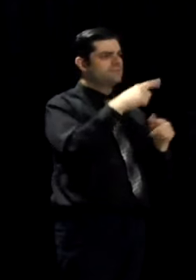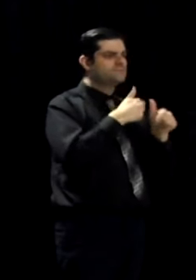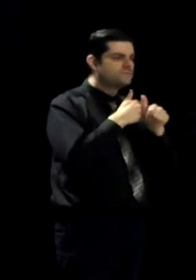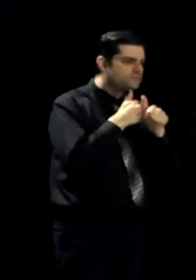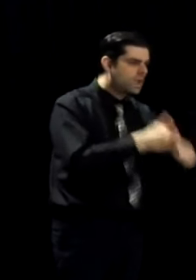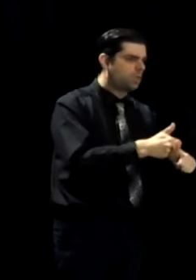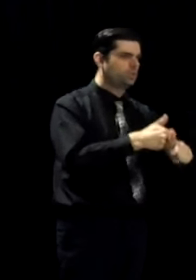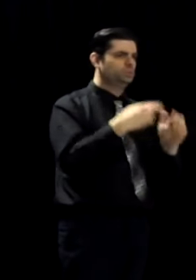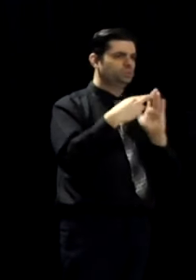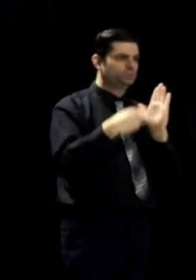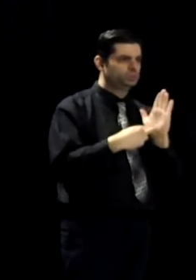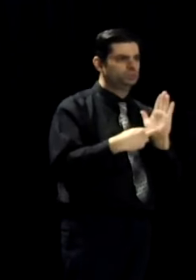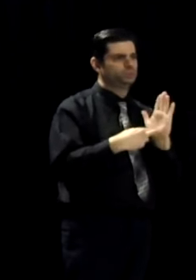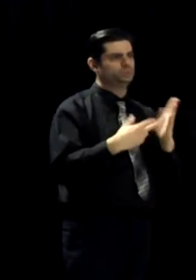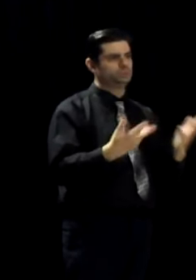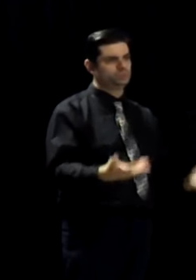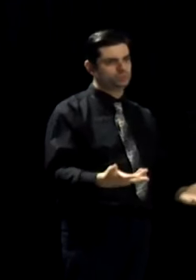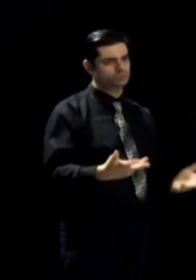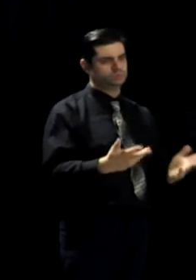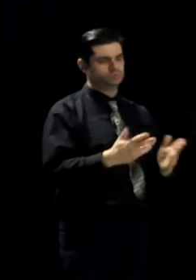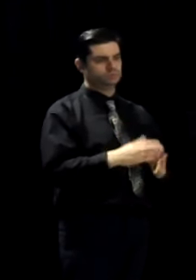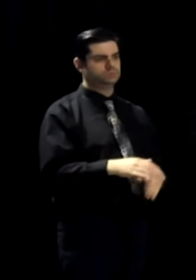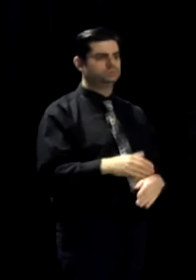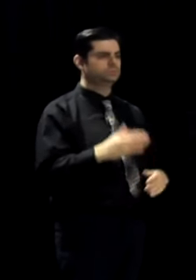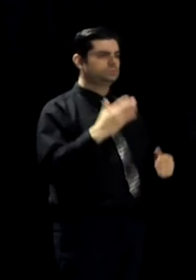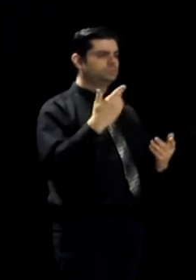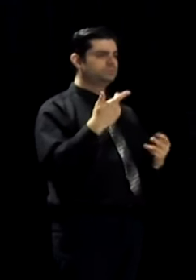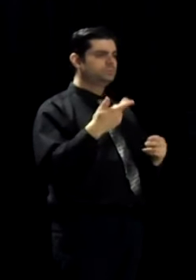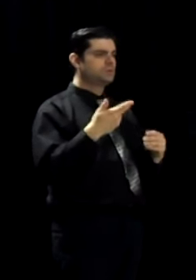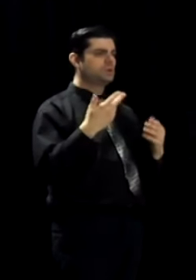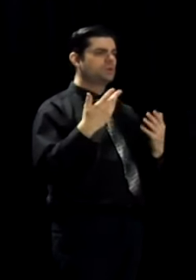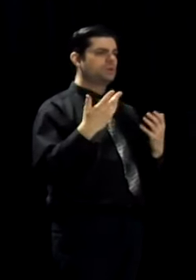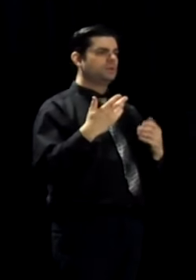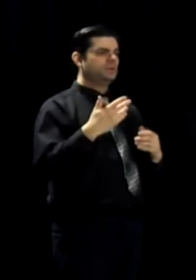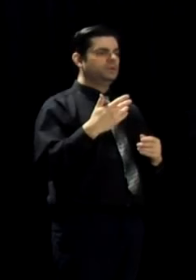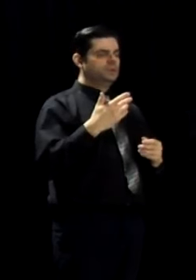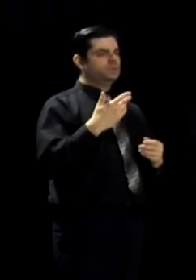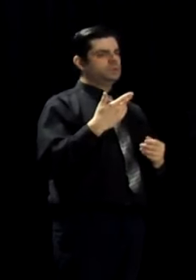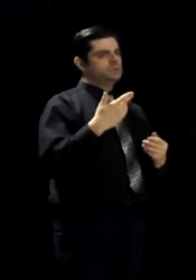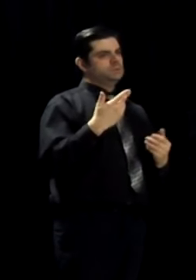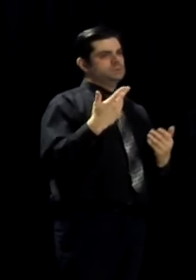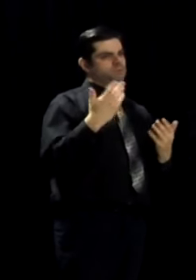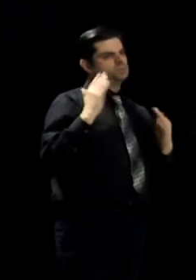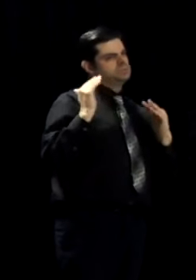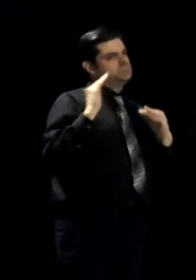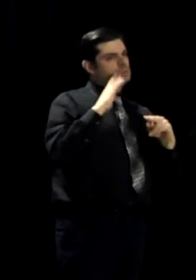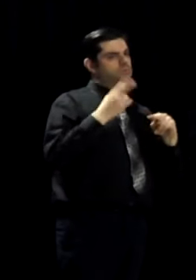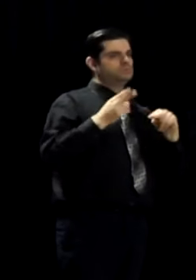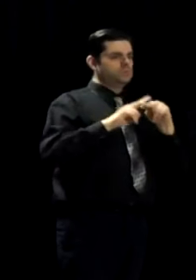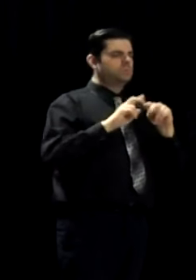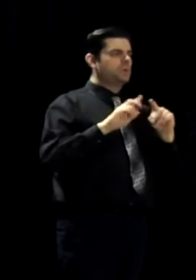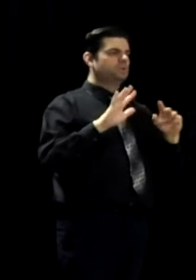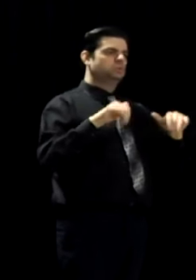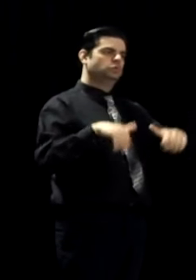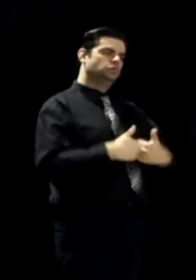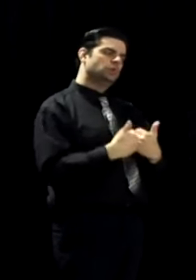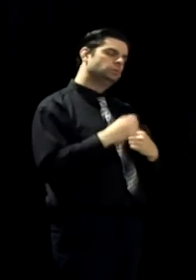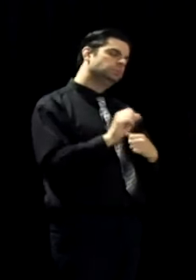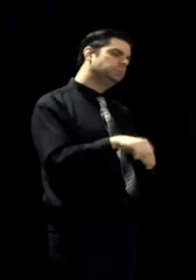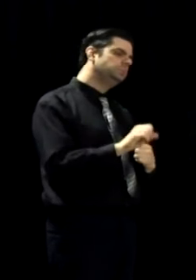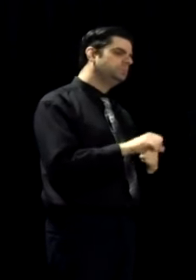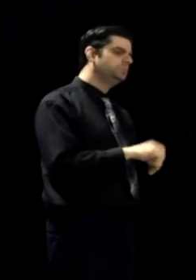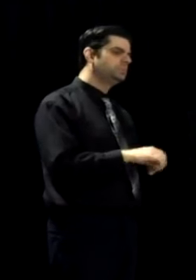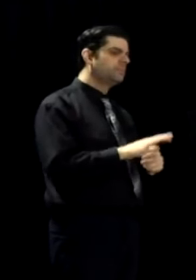now. But it's going to become more challenging. Kids haven't hung out with their buddies in a while, and